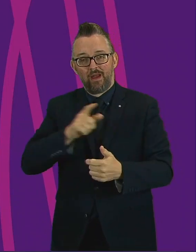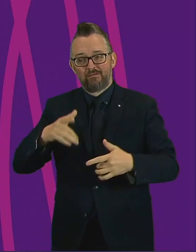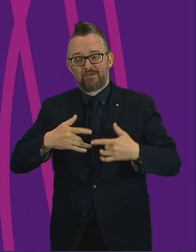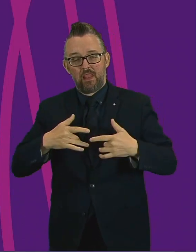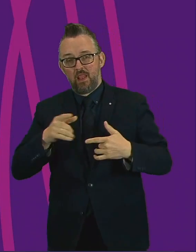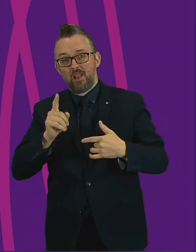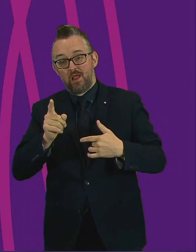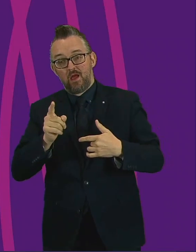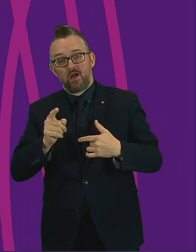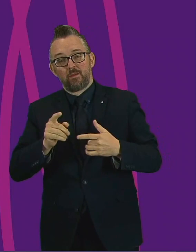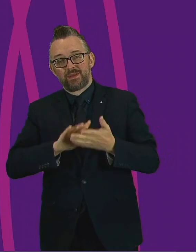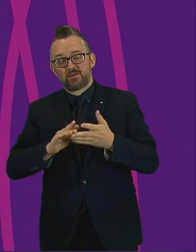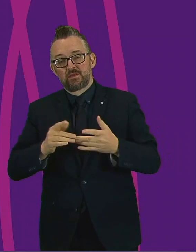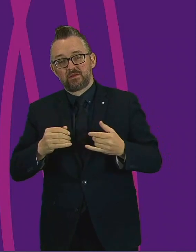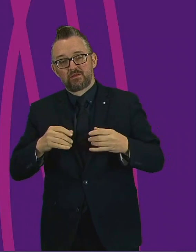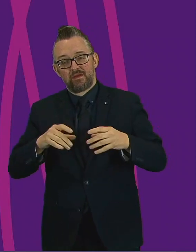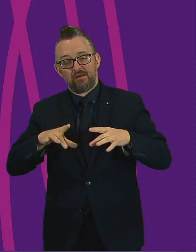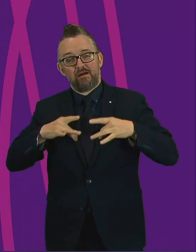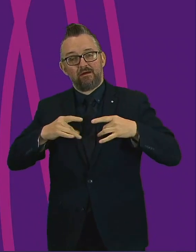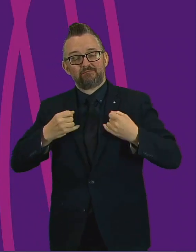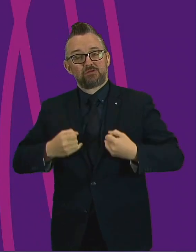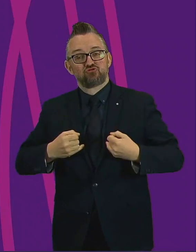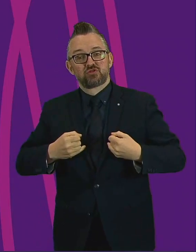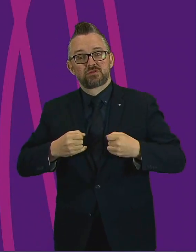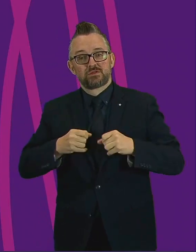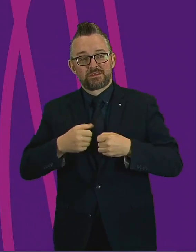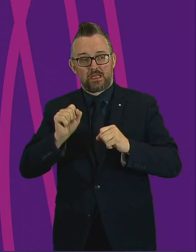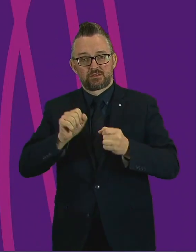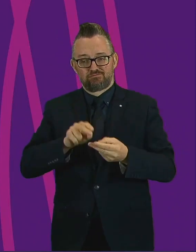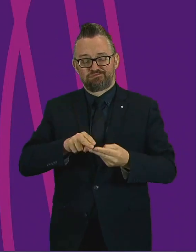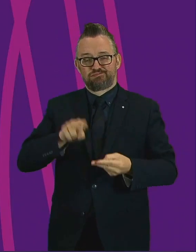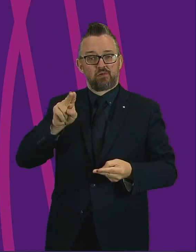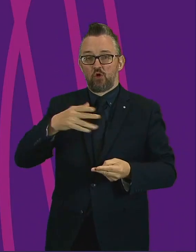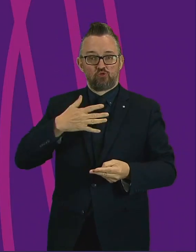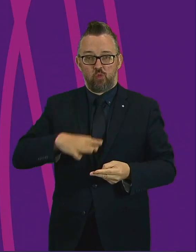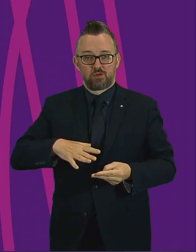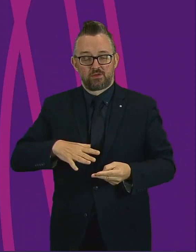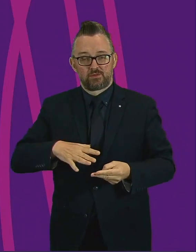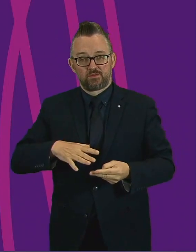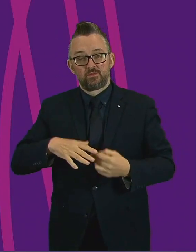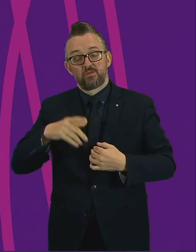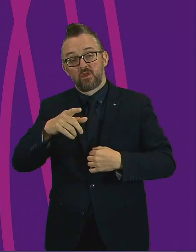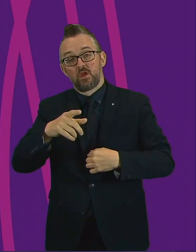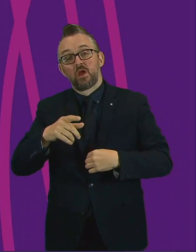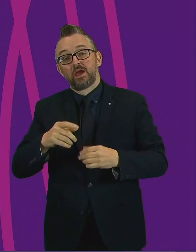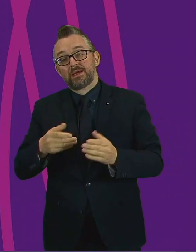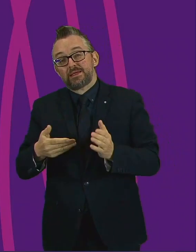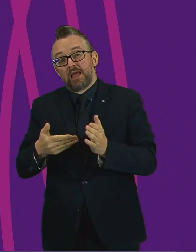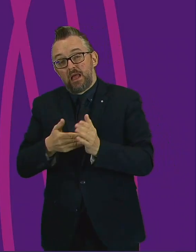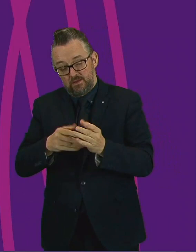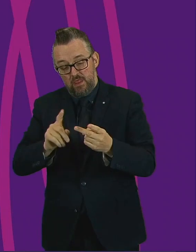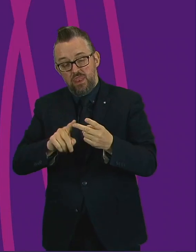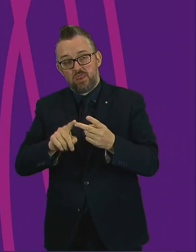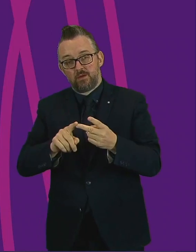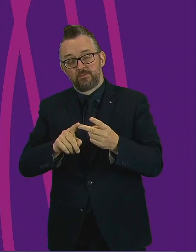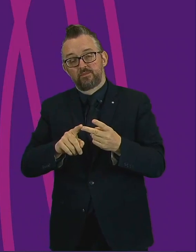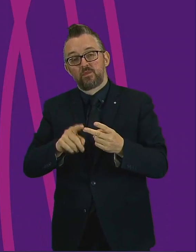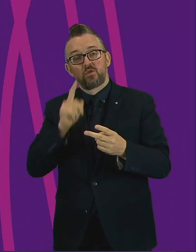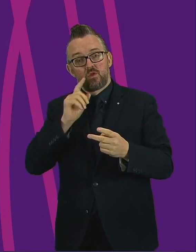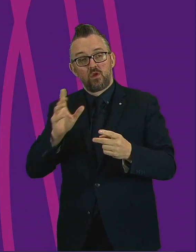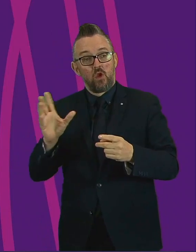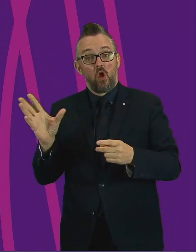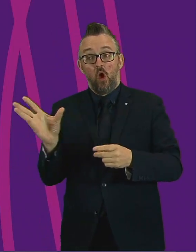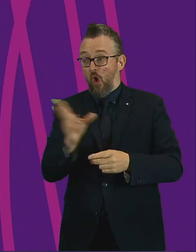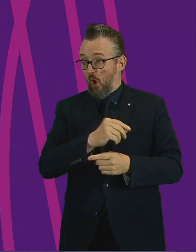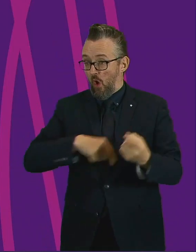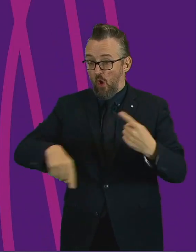virus is increasing again, and we don't want to see that. And secondly, just as a point of context, while everybody, as they should